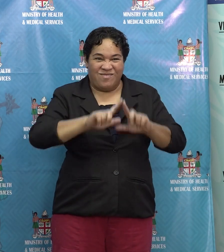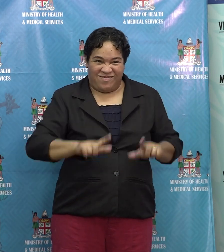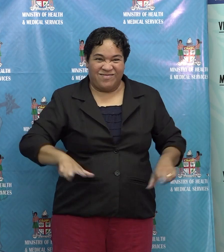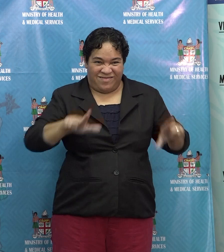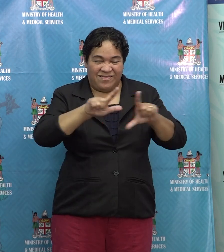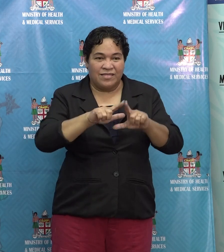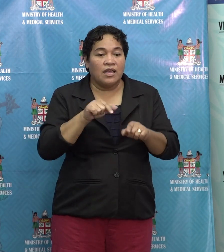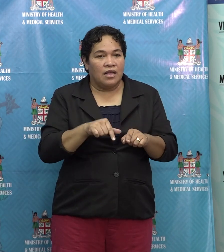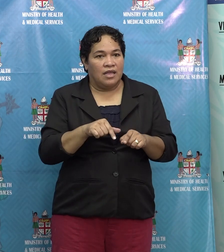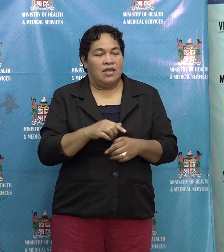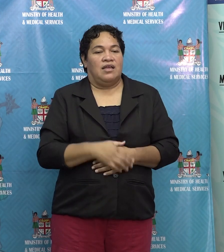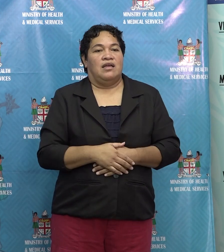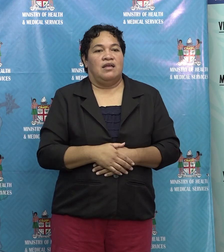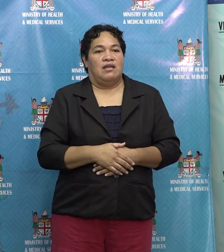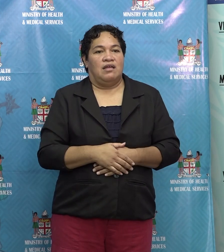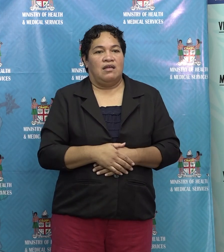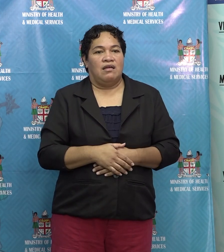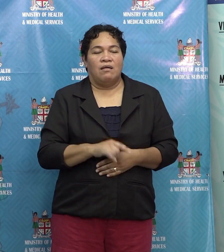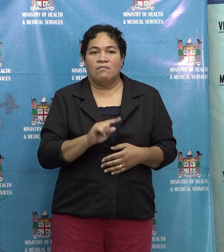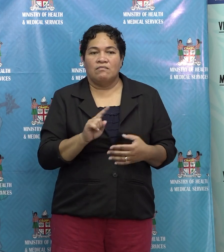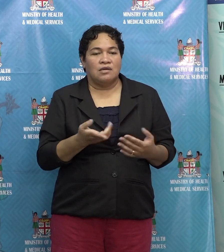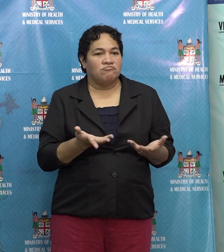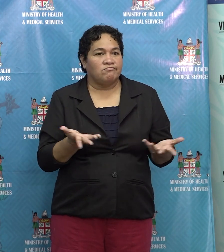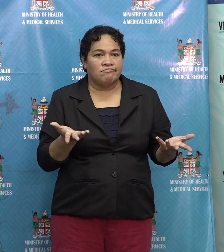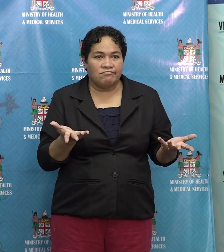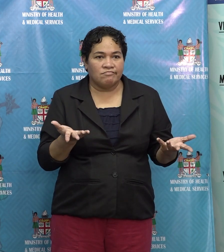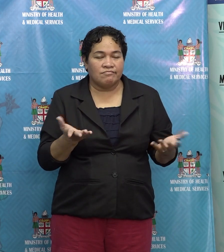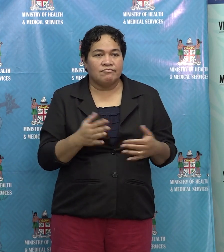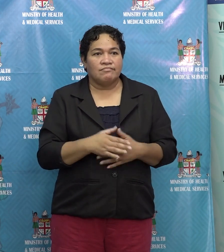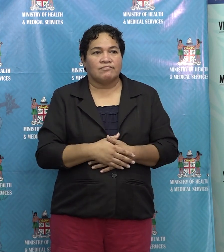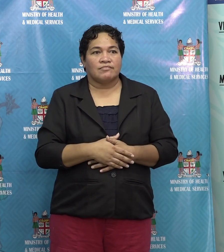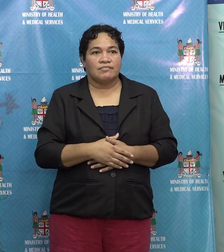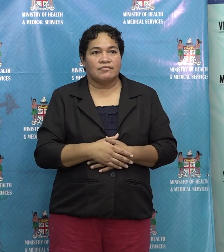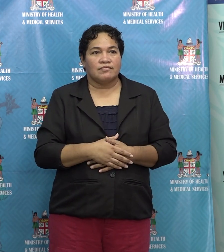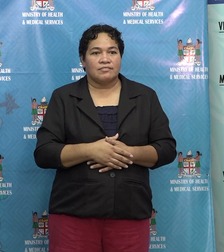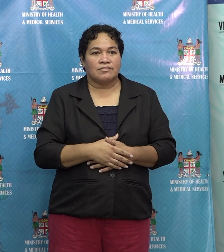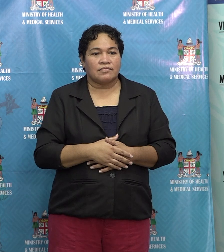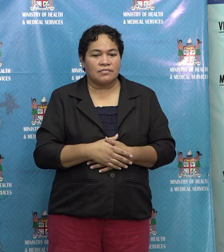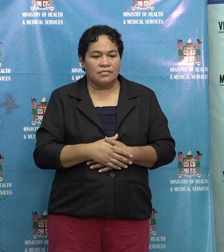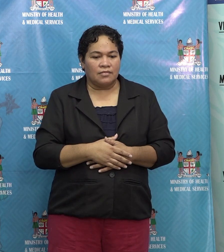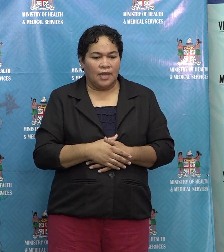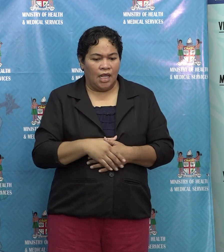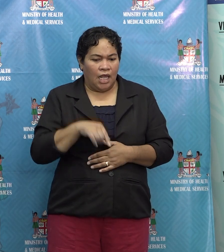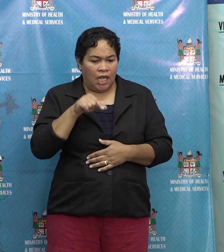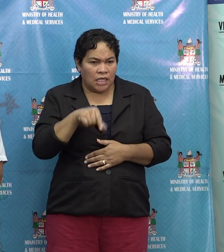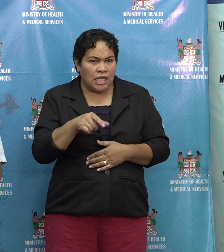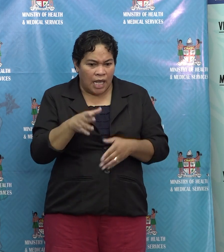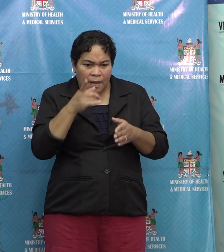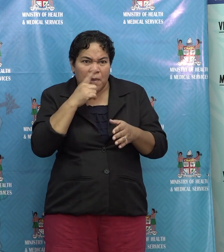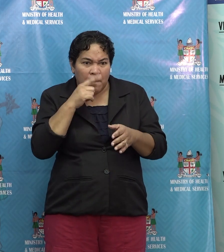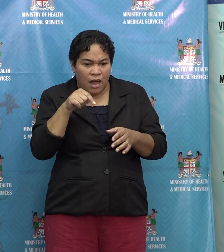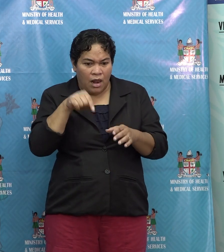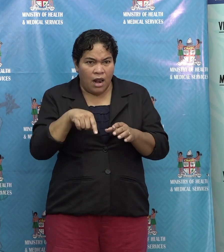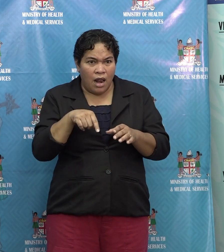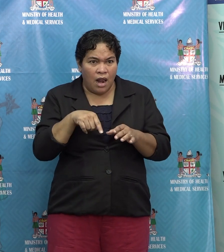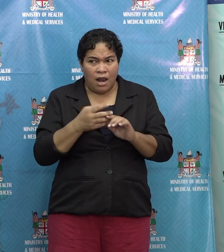So usually that gets activated as such. As far as moving towards taking some people